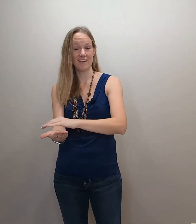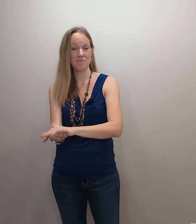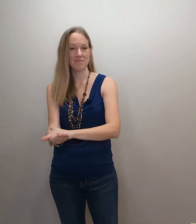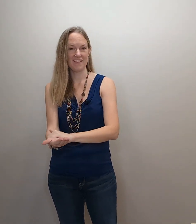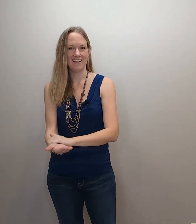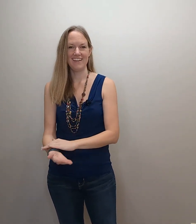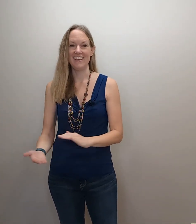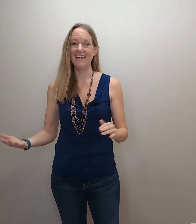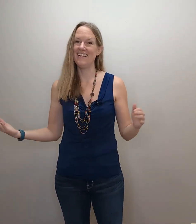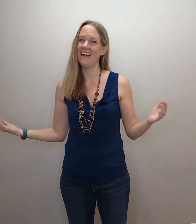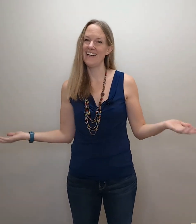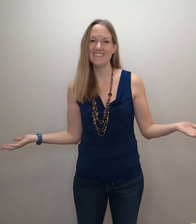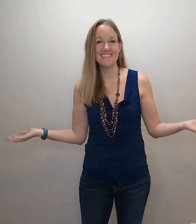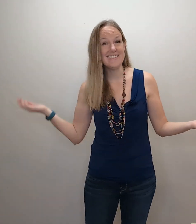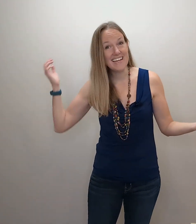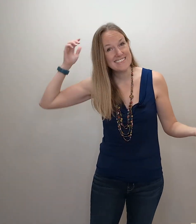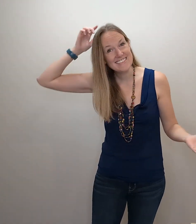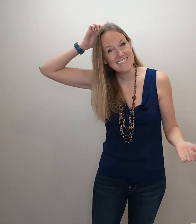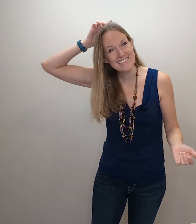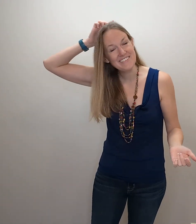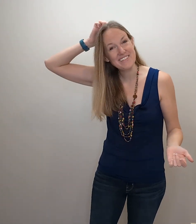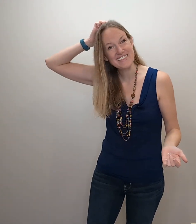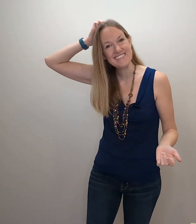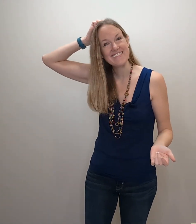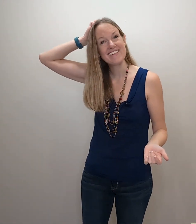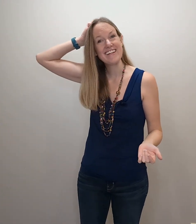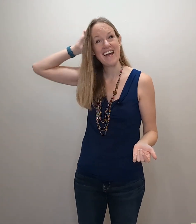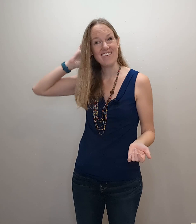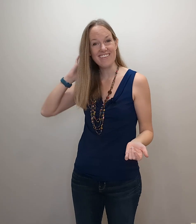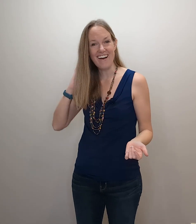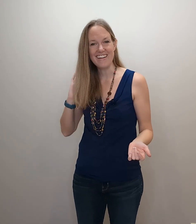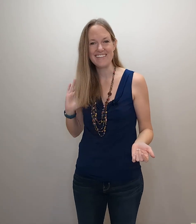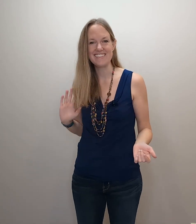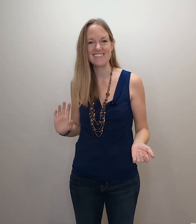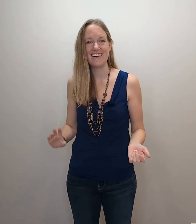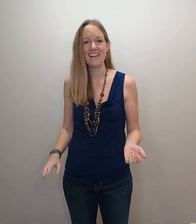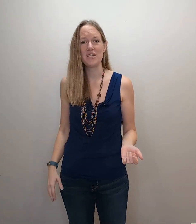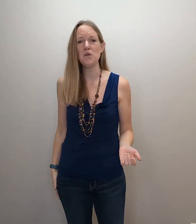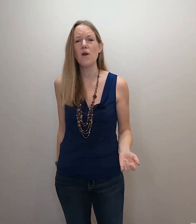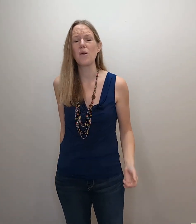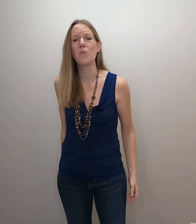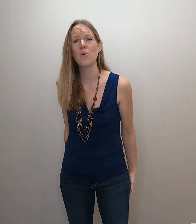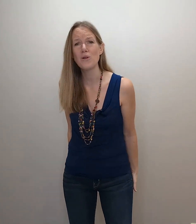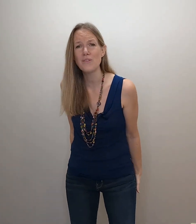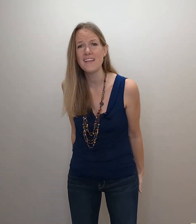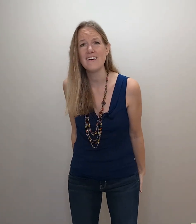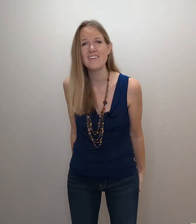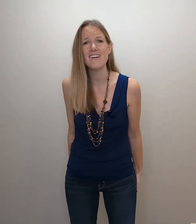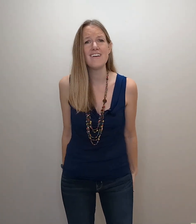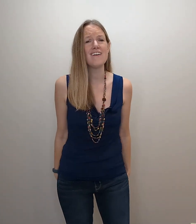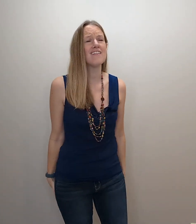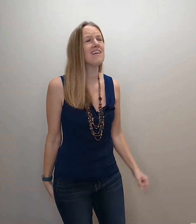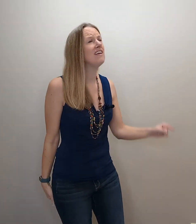Okay? And now a nice and easy verse that we're going to have a lot in the song. You are worthy of it all.